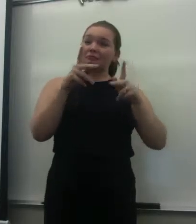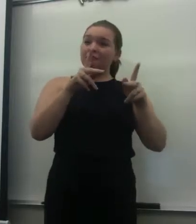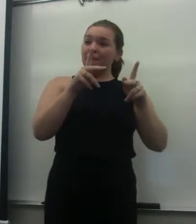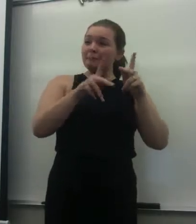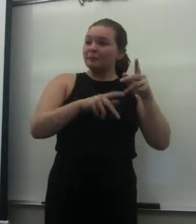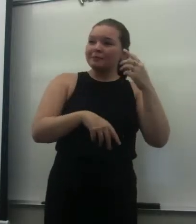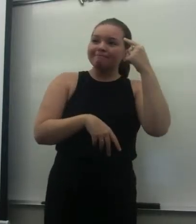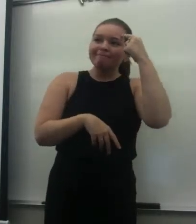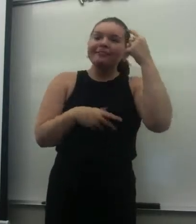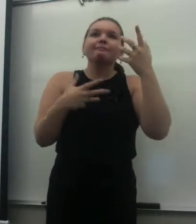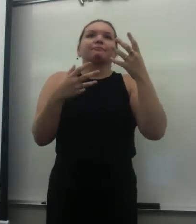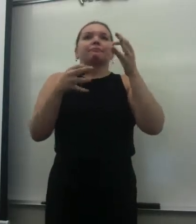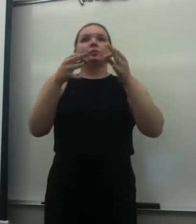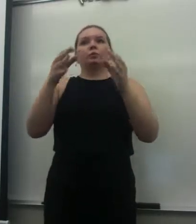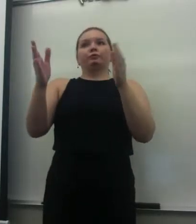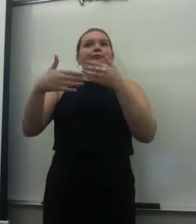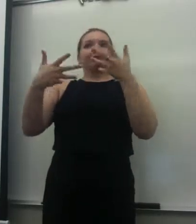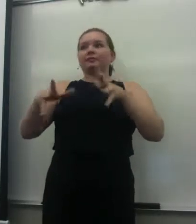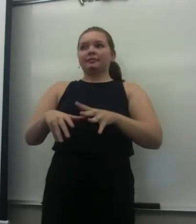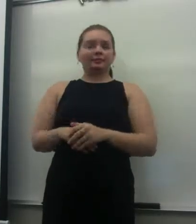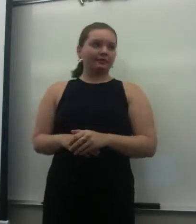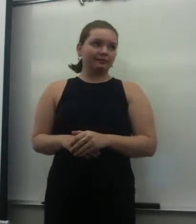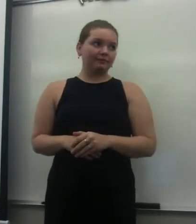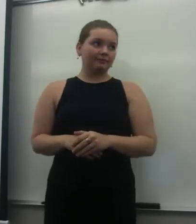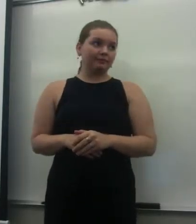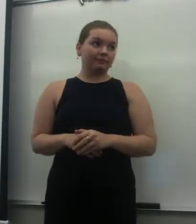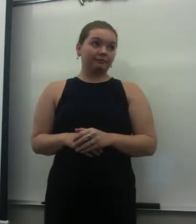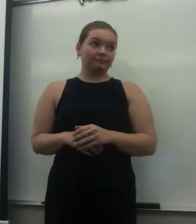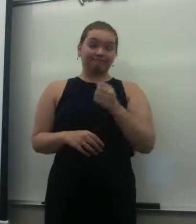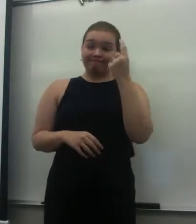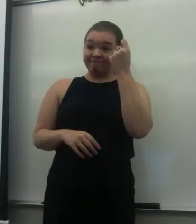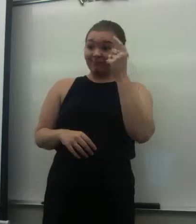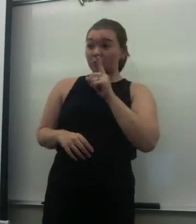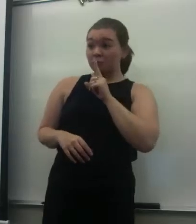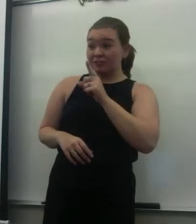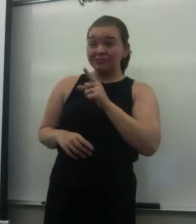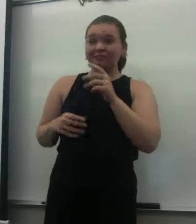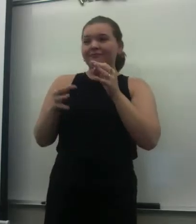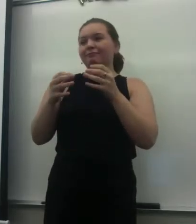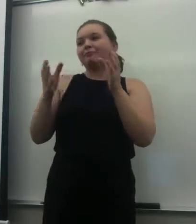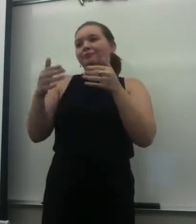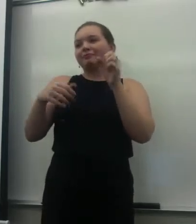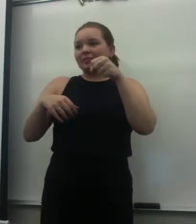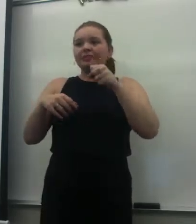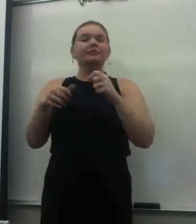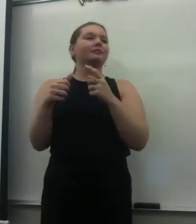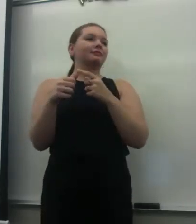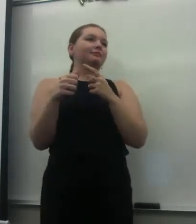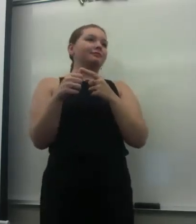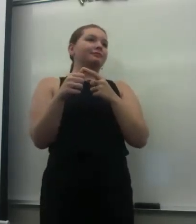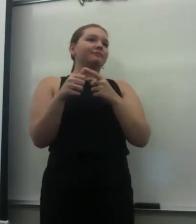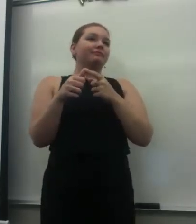in a courtroom, but it also, of course, it has courtroom proceedings, which include family,